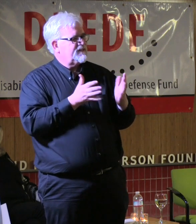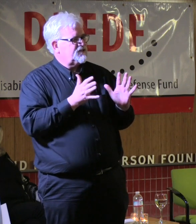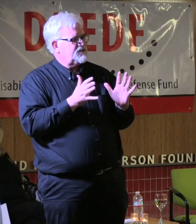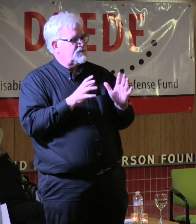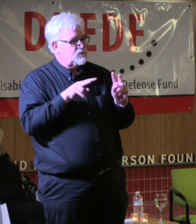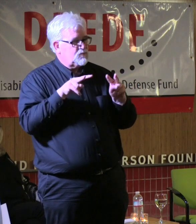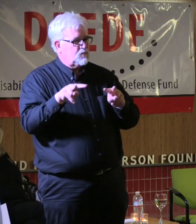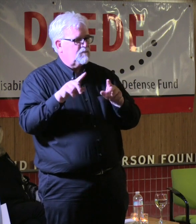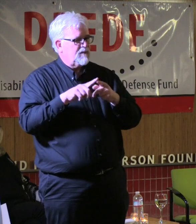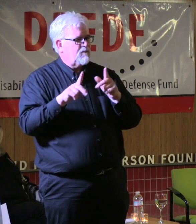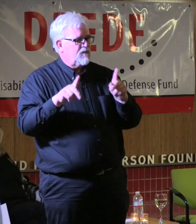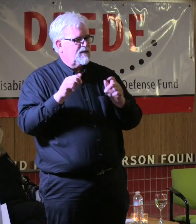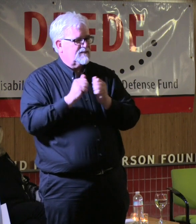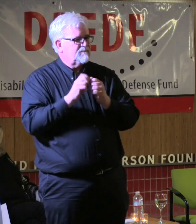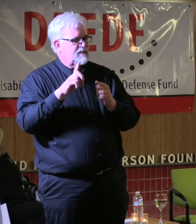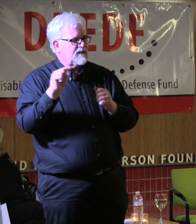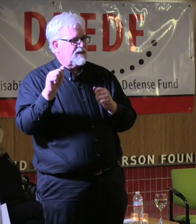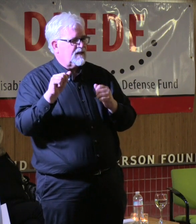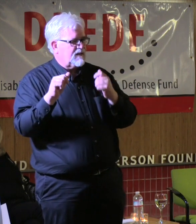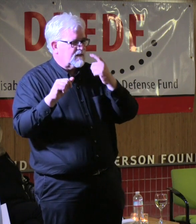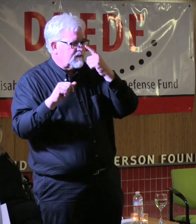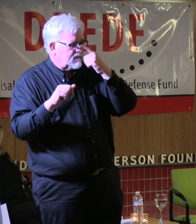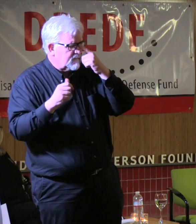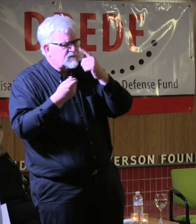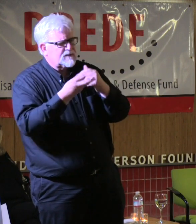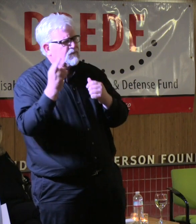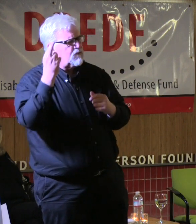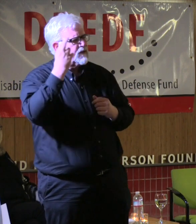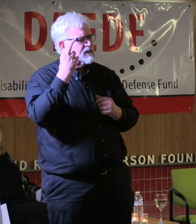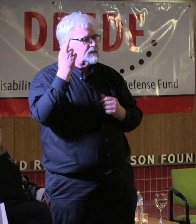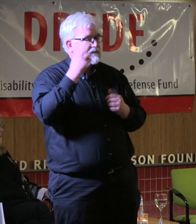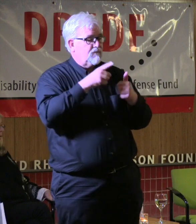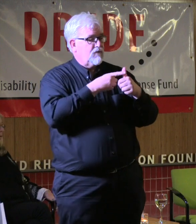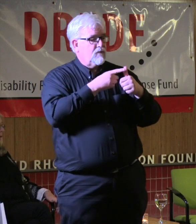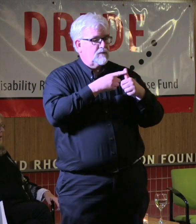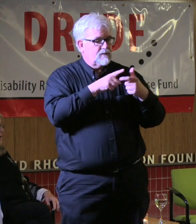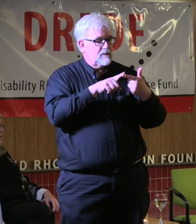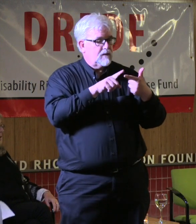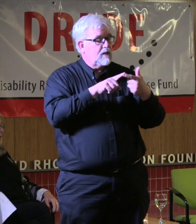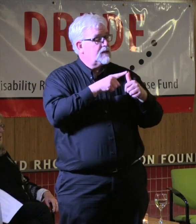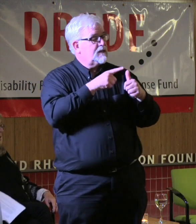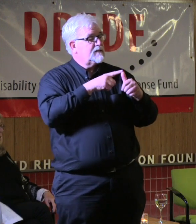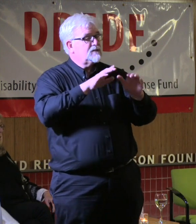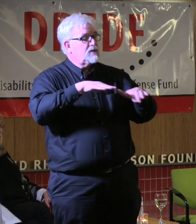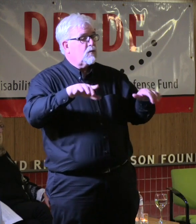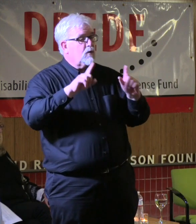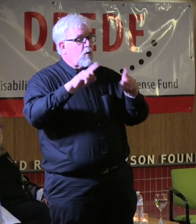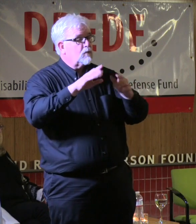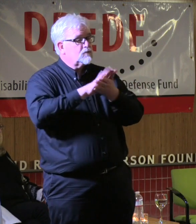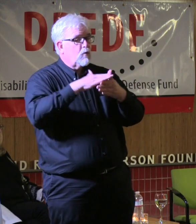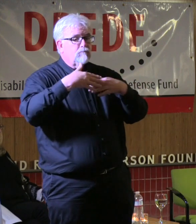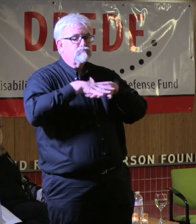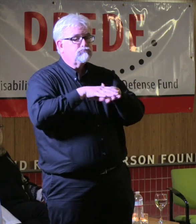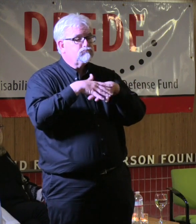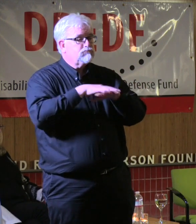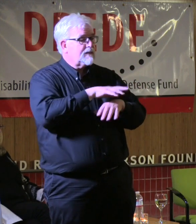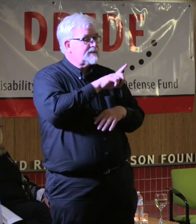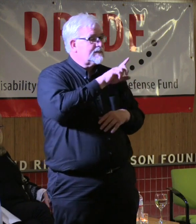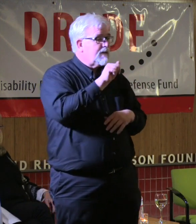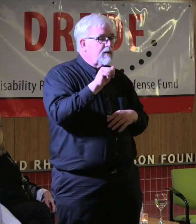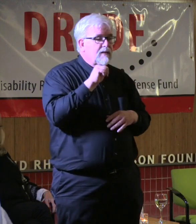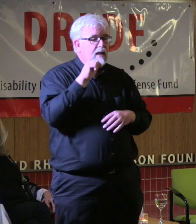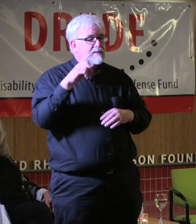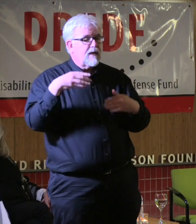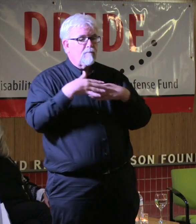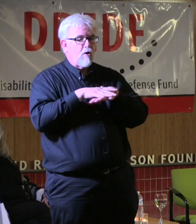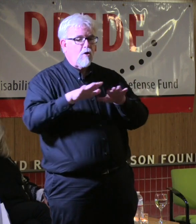about people with disabilities for a number of reasons. First of all, children go to school together, disabled and non-disabled.